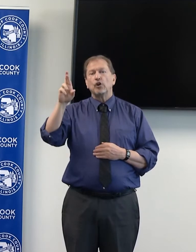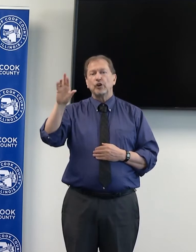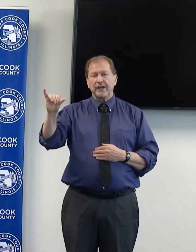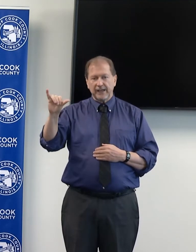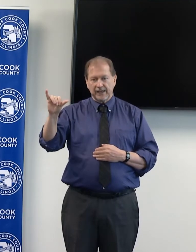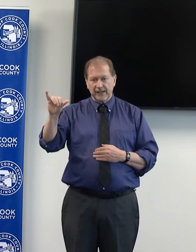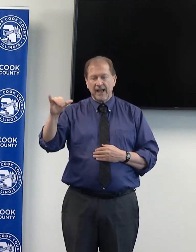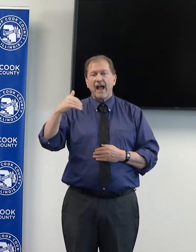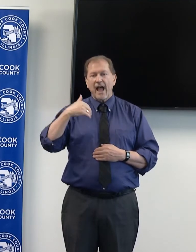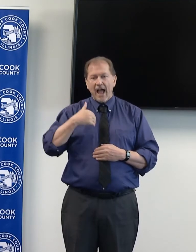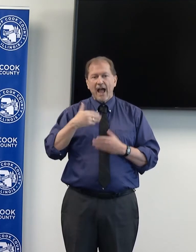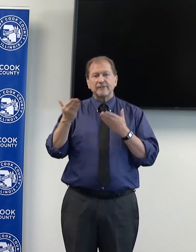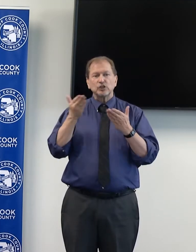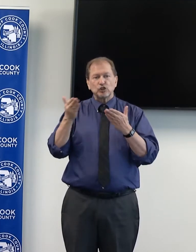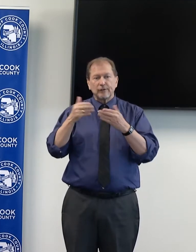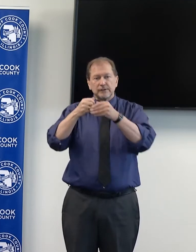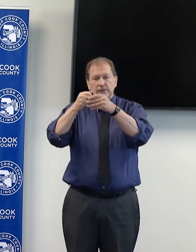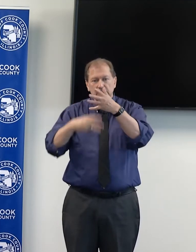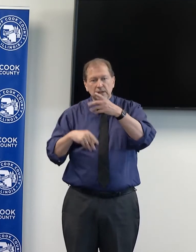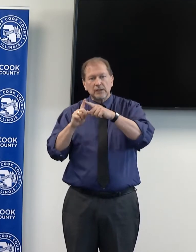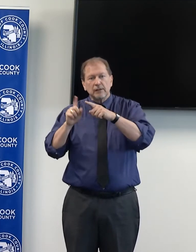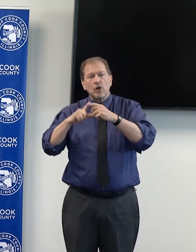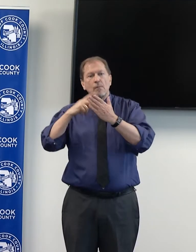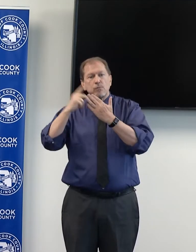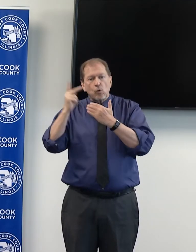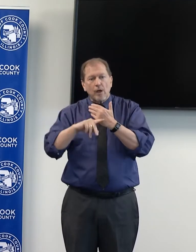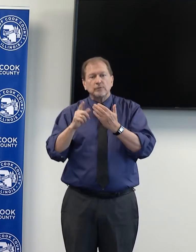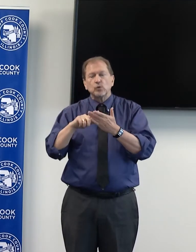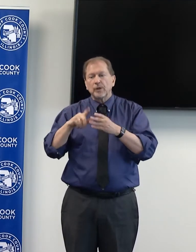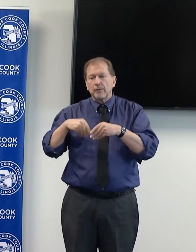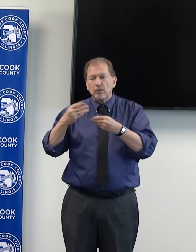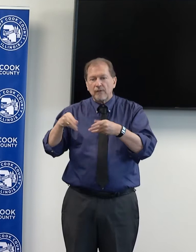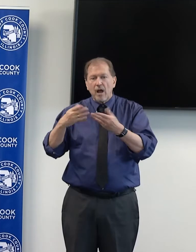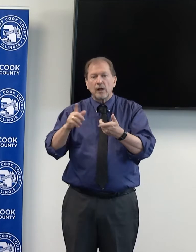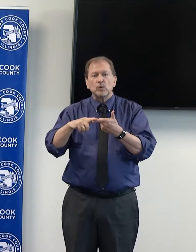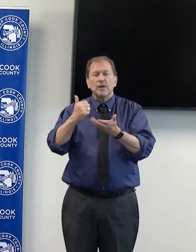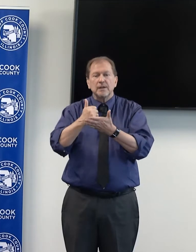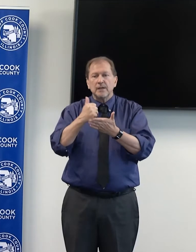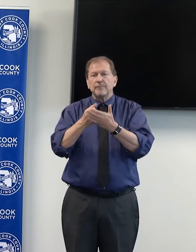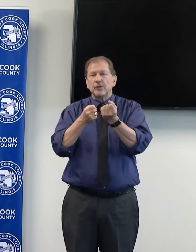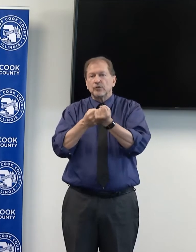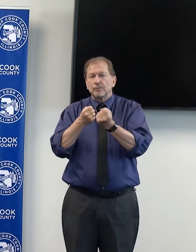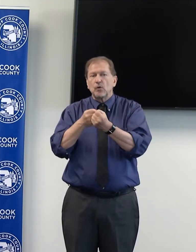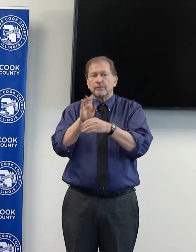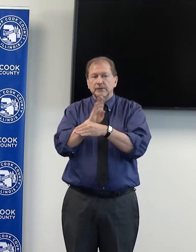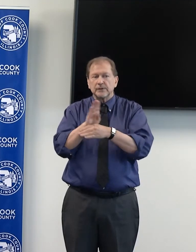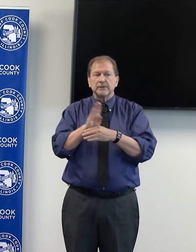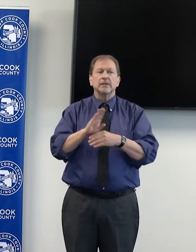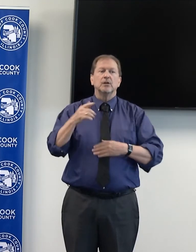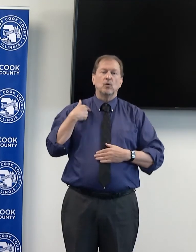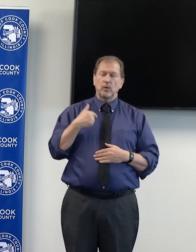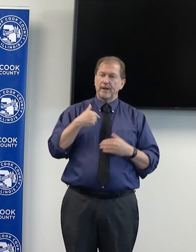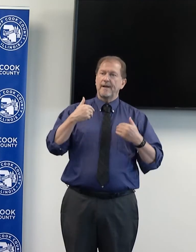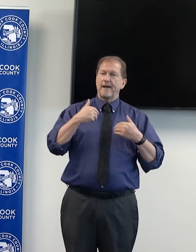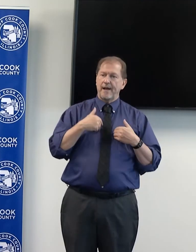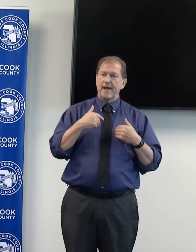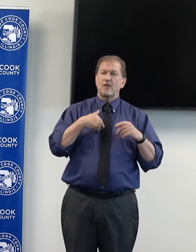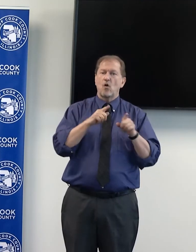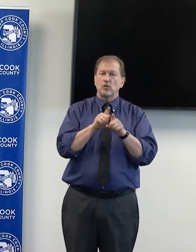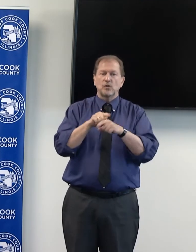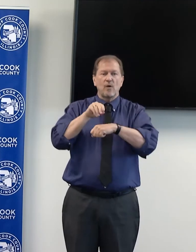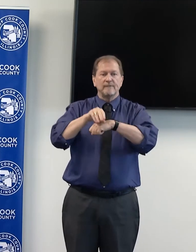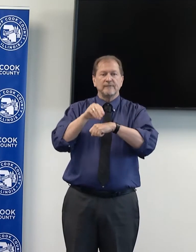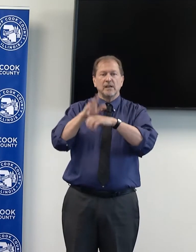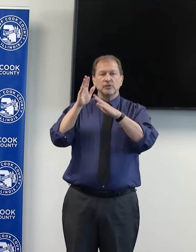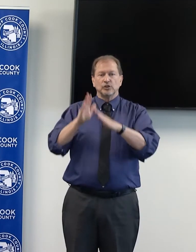cookcountyil.gov/recovery is the source of information that we can provide to help and support businesses. We have a technical assistance network that is